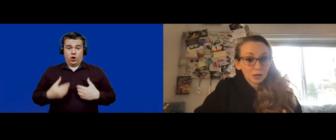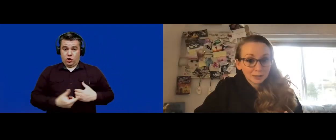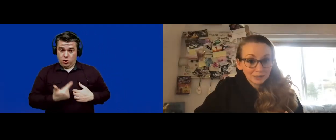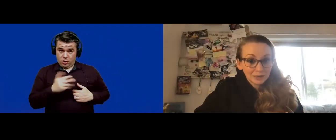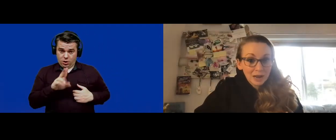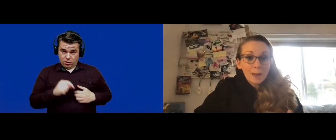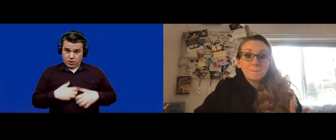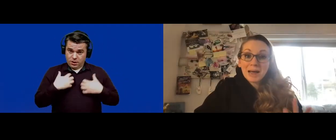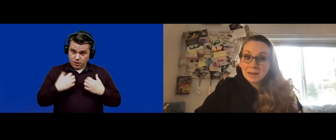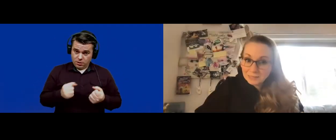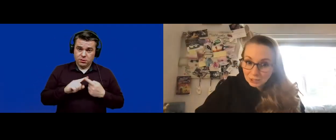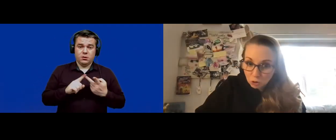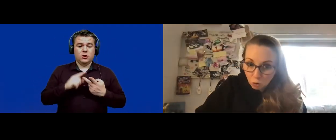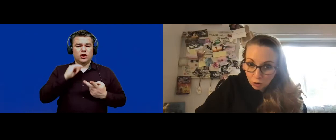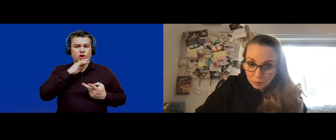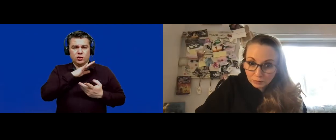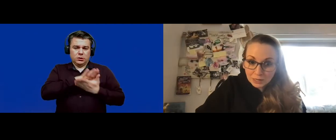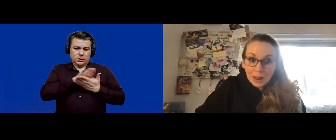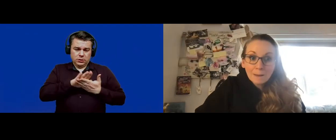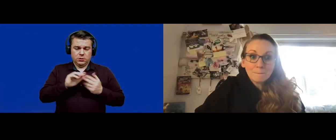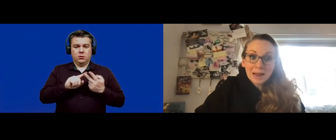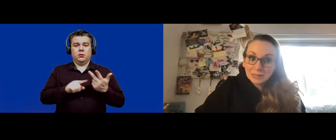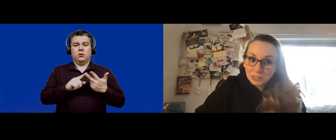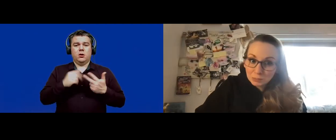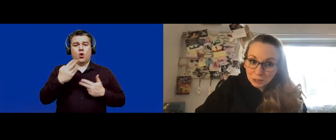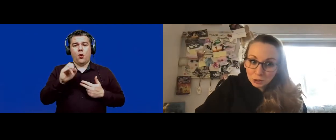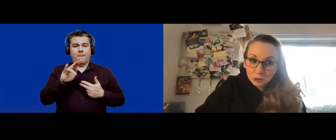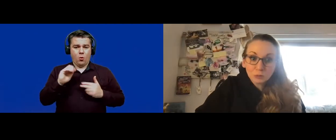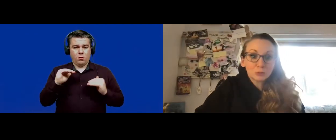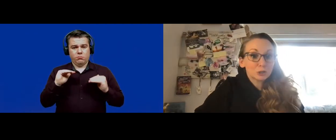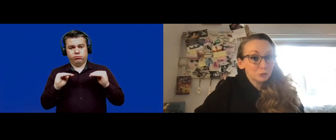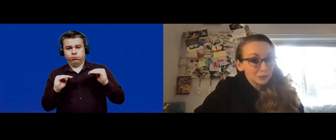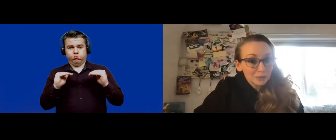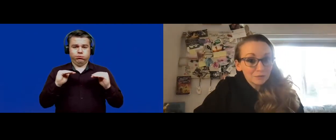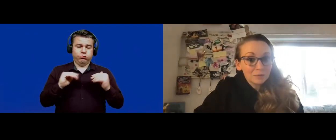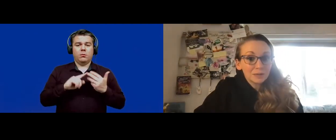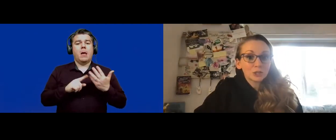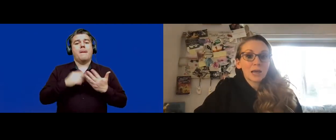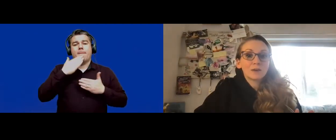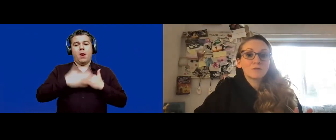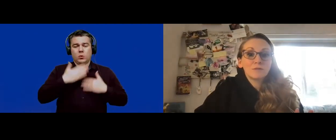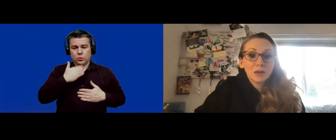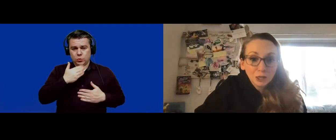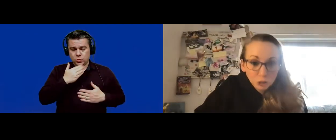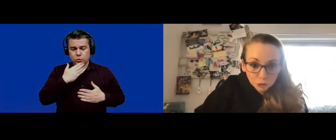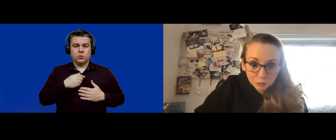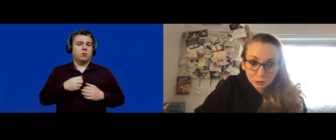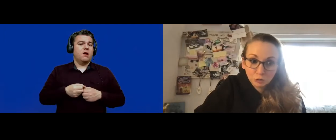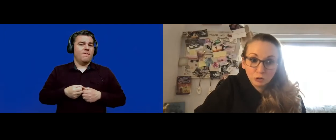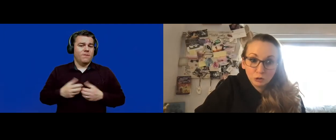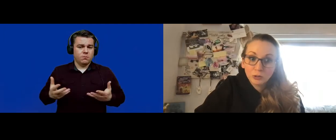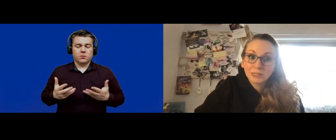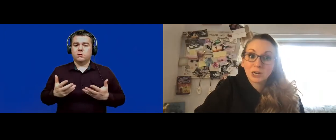those toxins, balances the hormones, balances blood sugar, reduces inflammation, and floods you